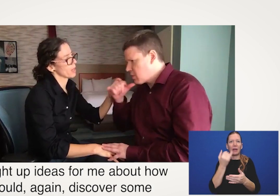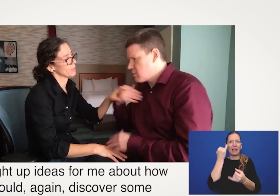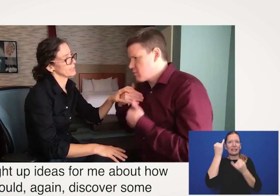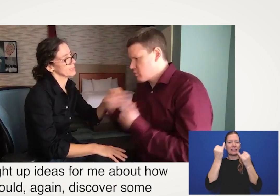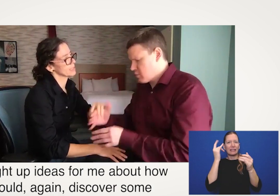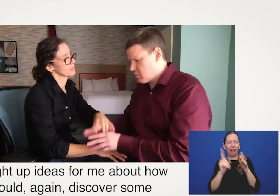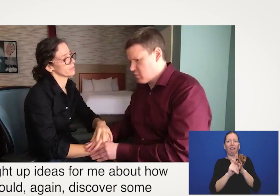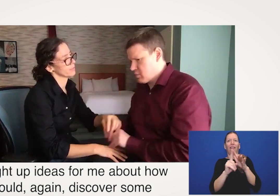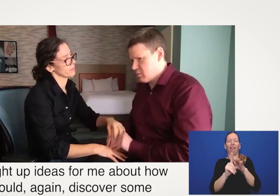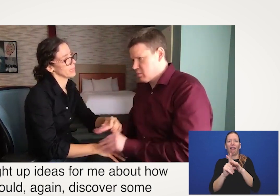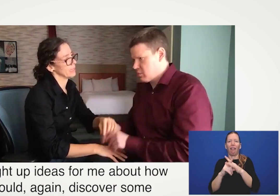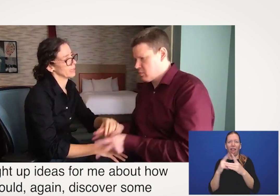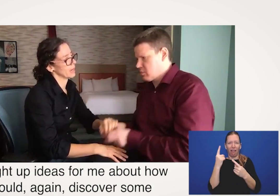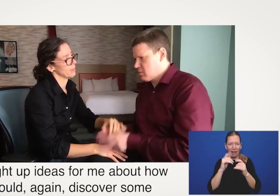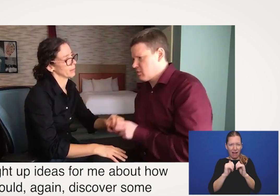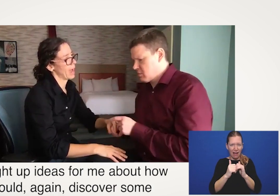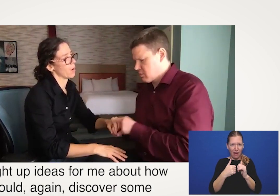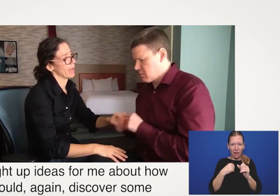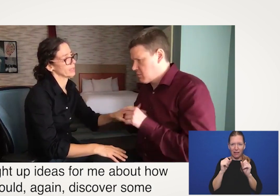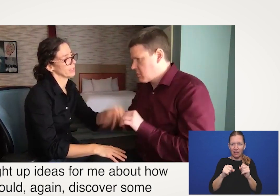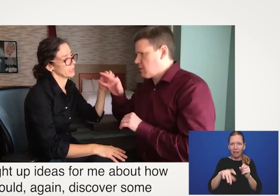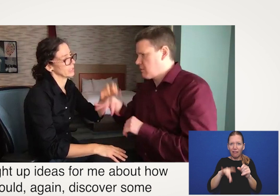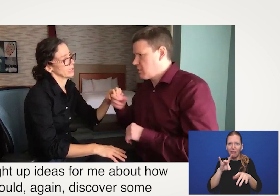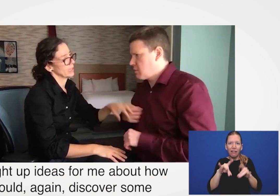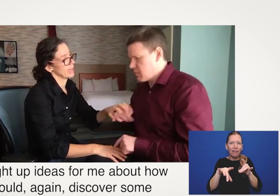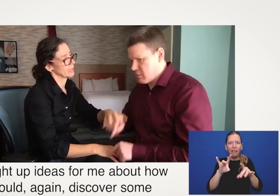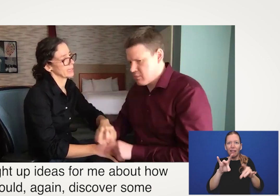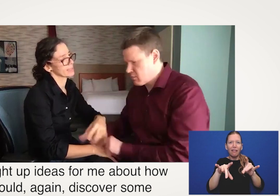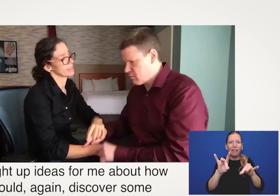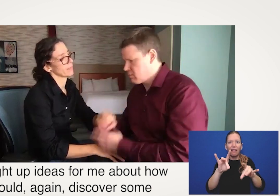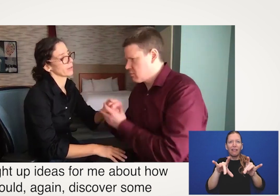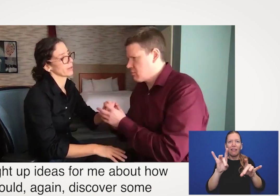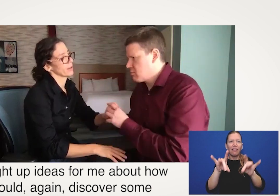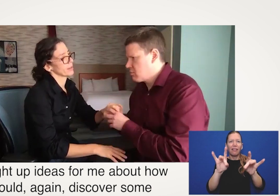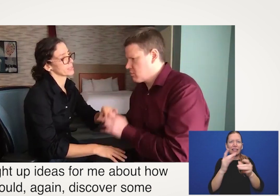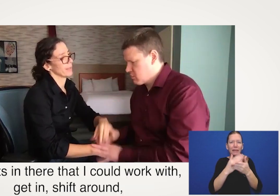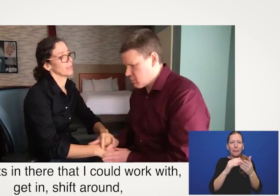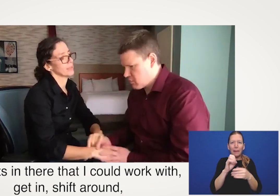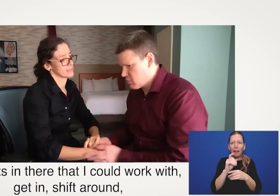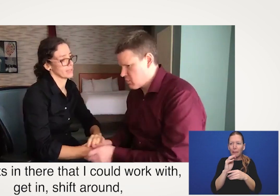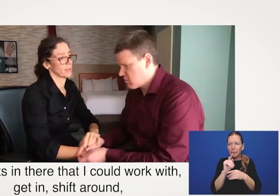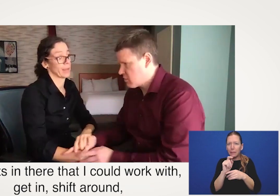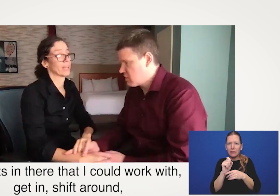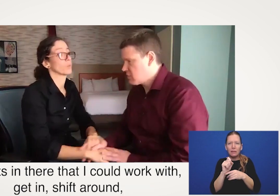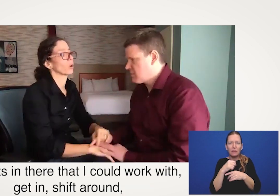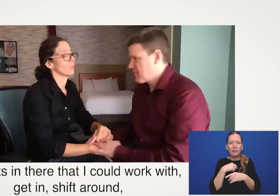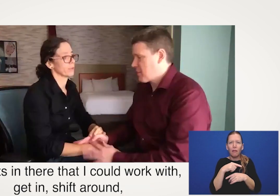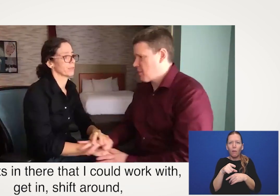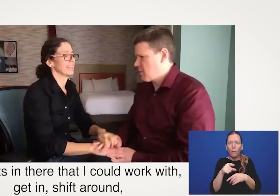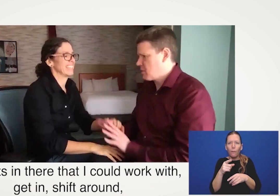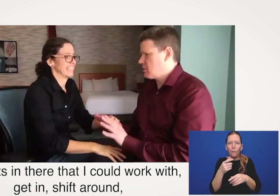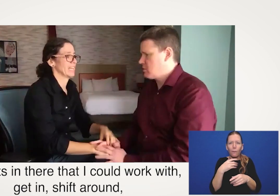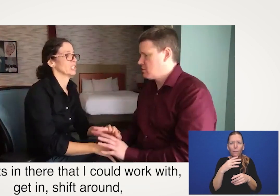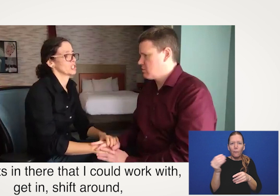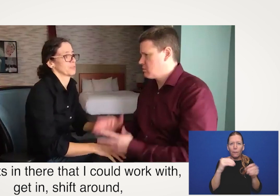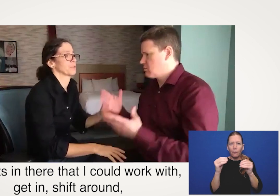It brought up ideas for me about how I could, again, discover some elements in there that I could work with,